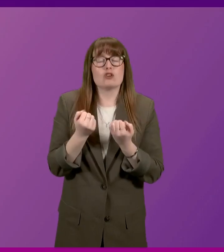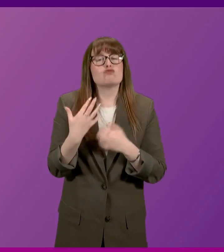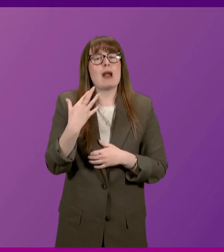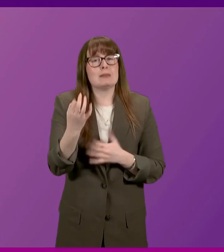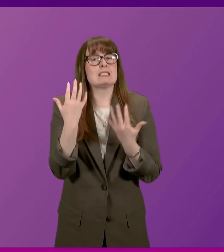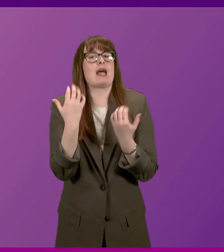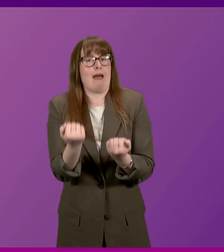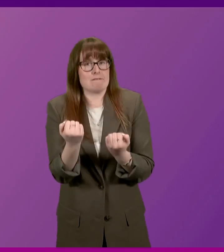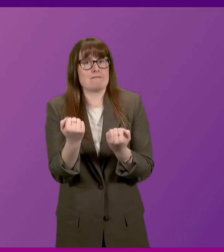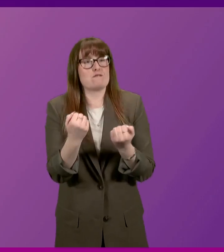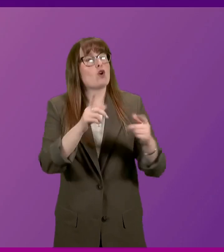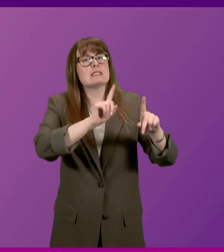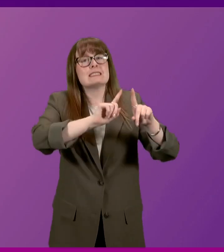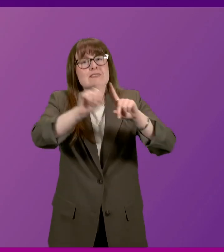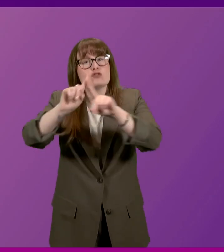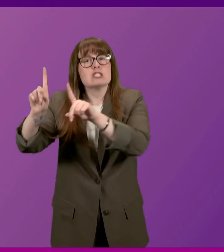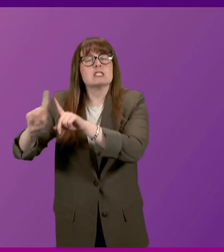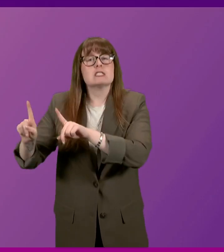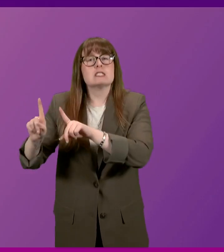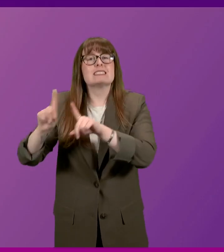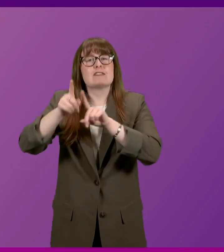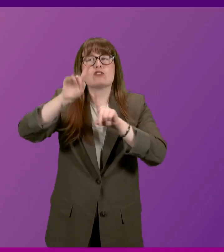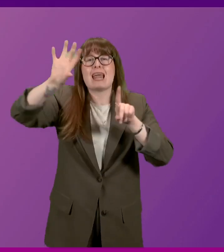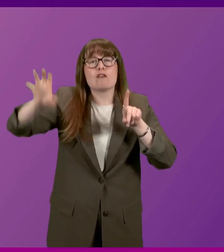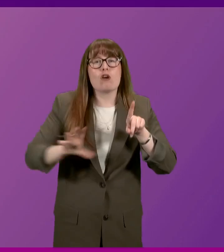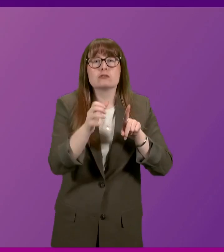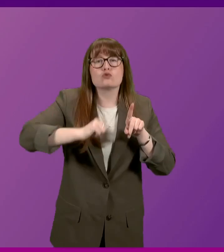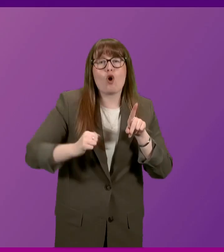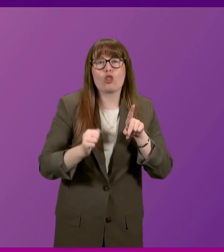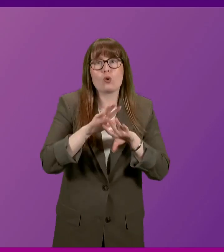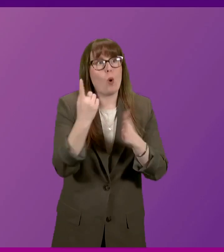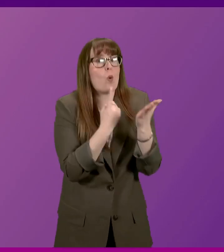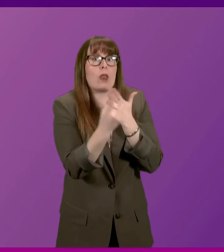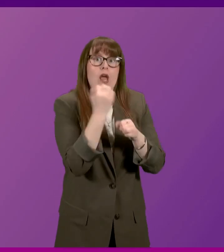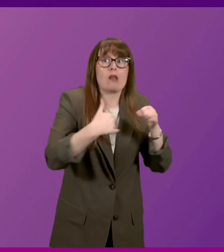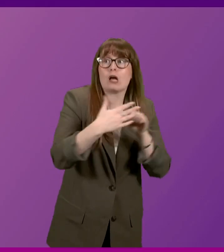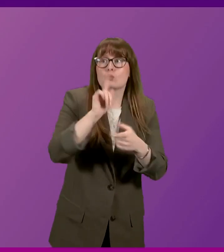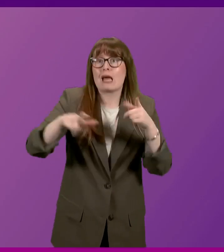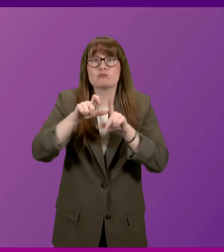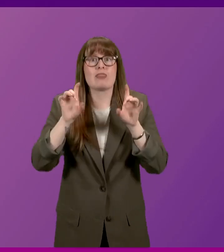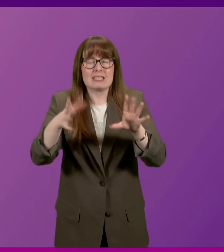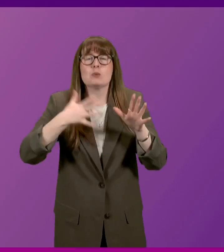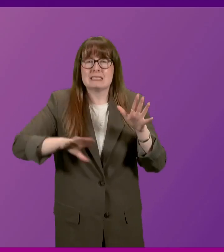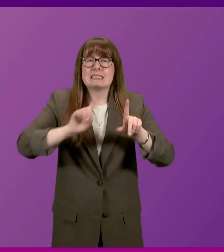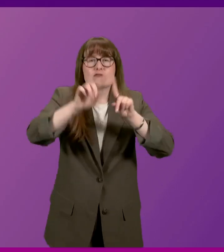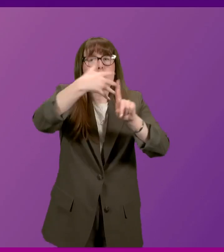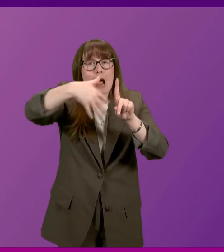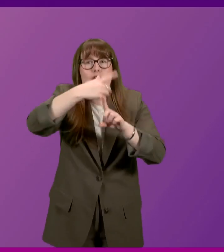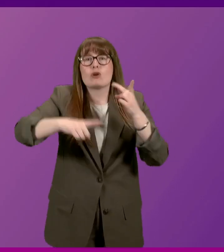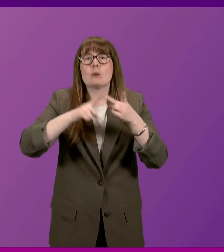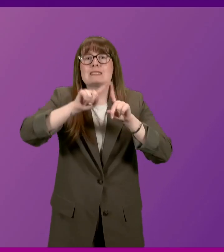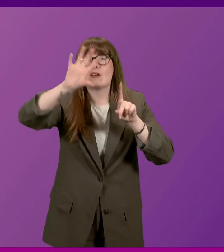representation across different parts of Scotland and also from different backgrounds. So we did